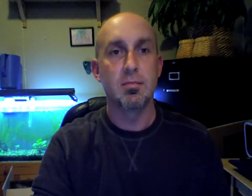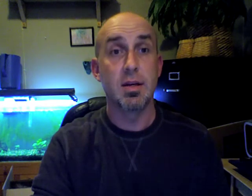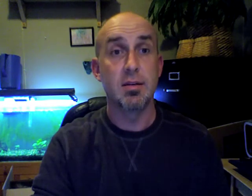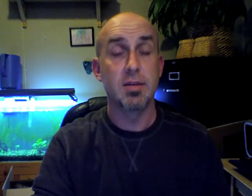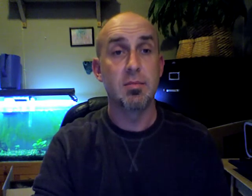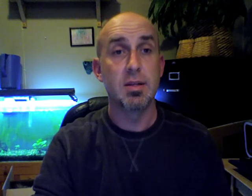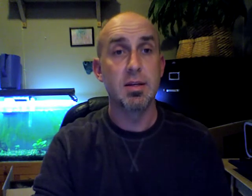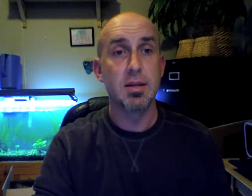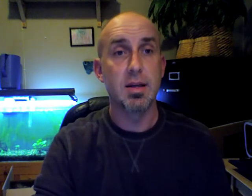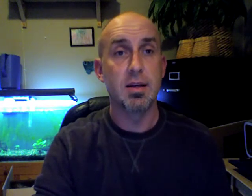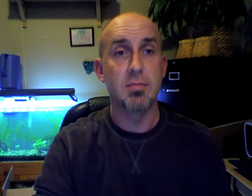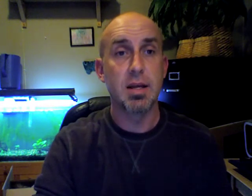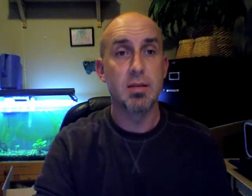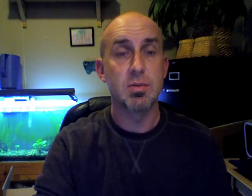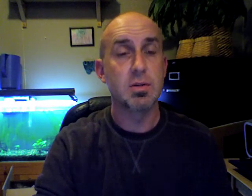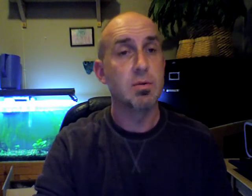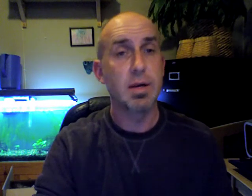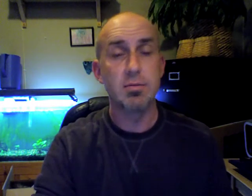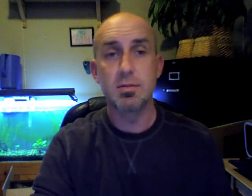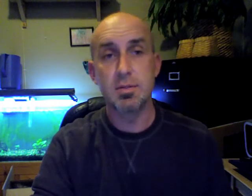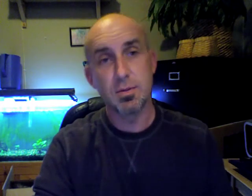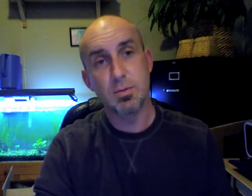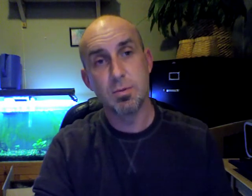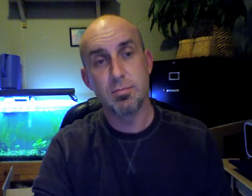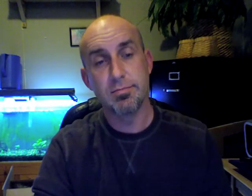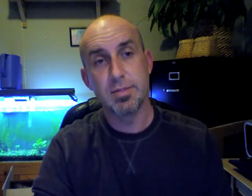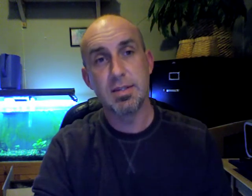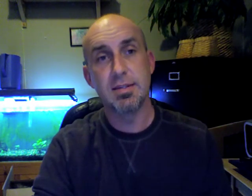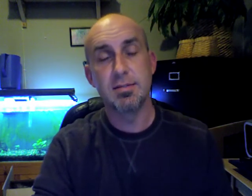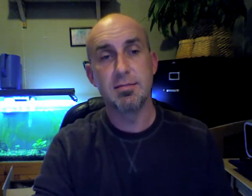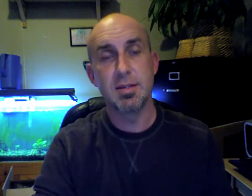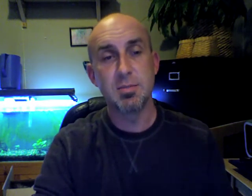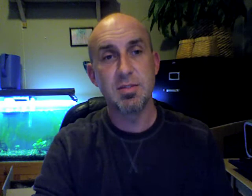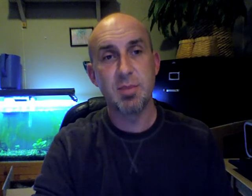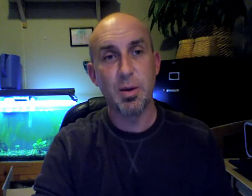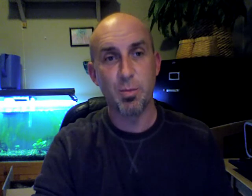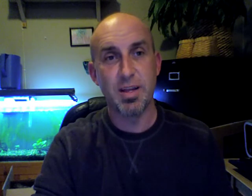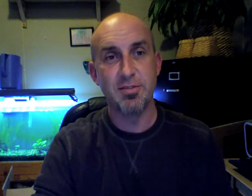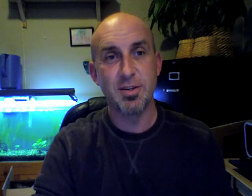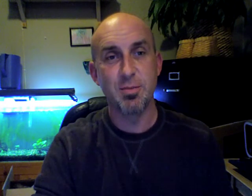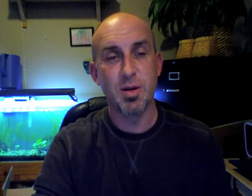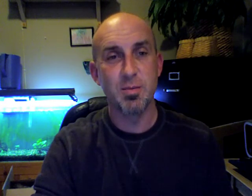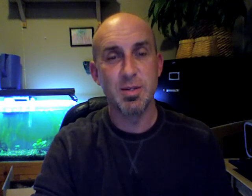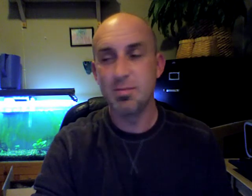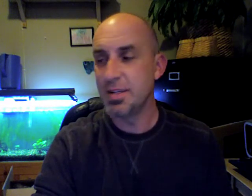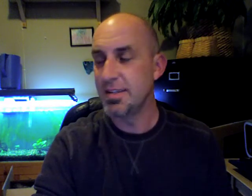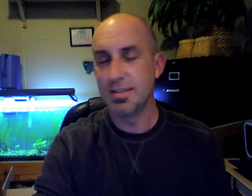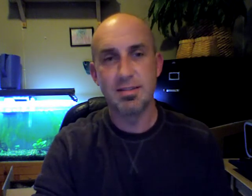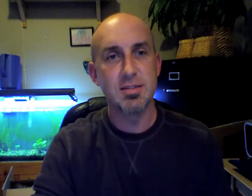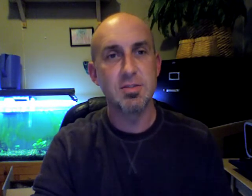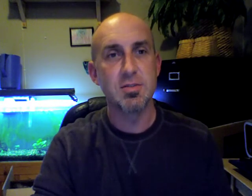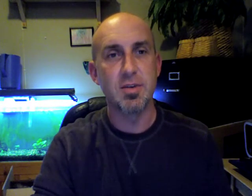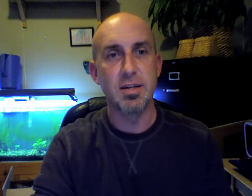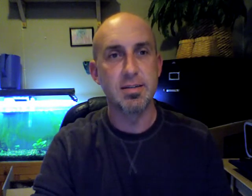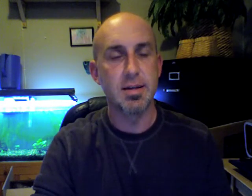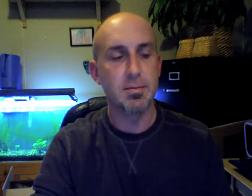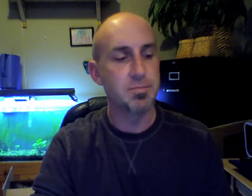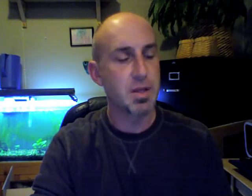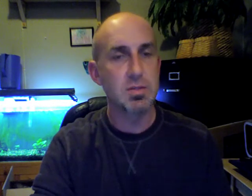My family and my animals are around, so you get a little glimpse of my home life here probably, but it's just fine. I just want to go